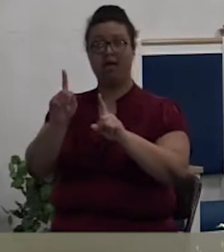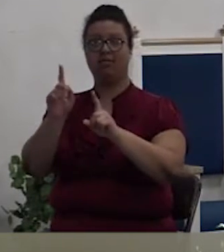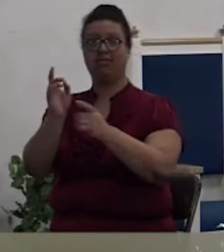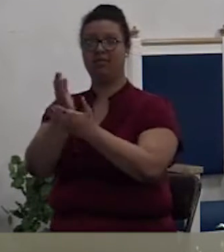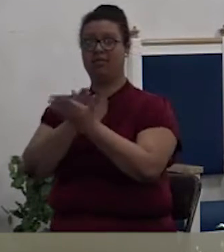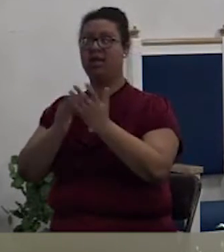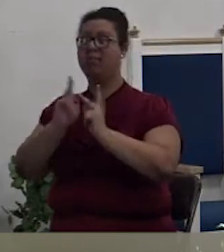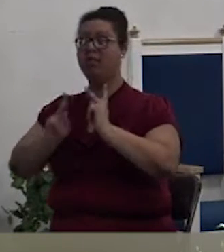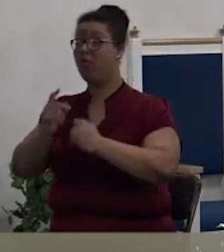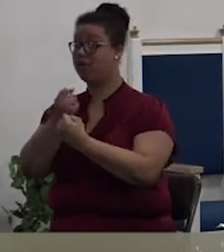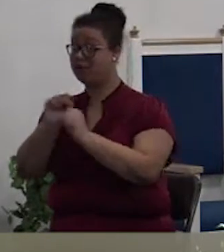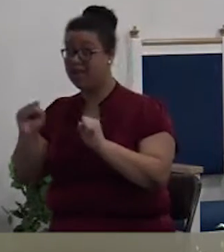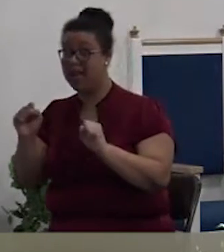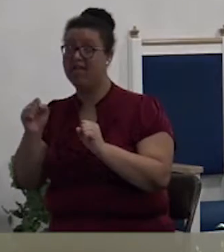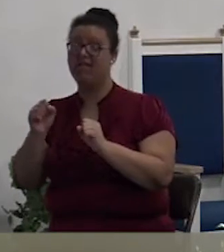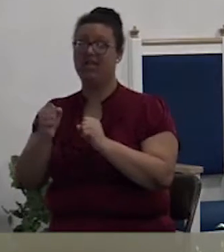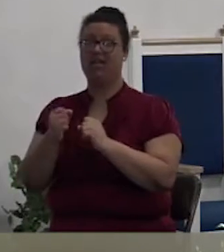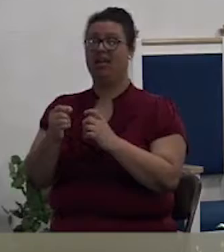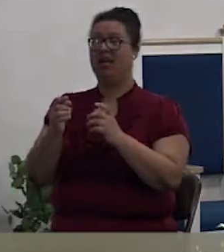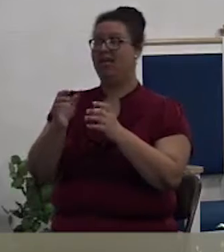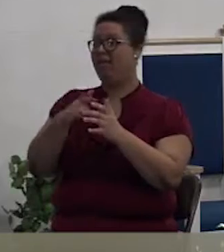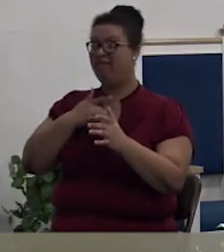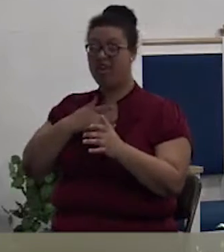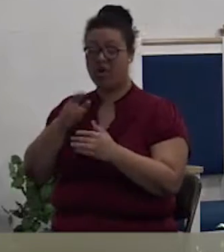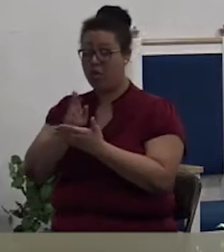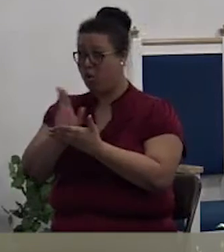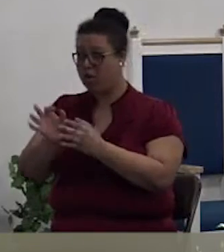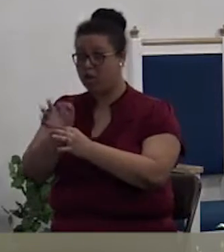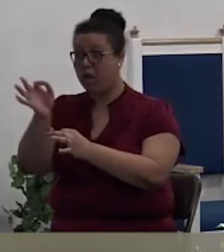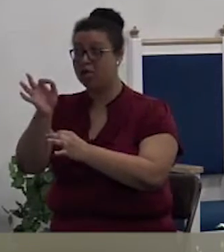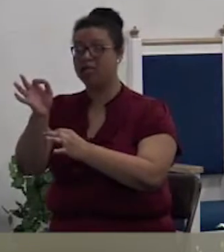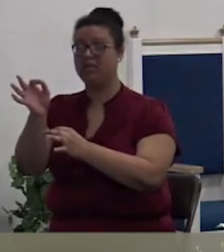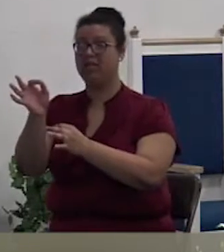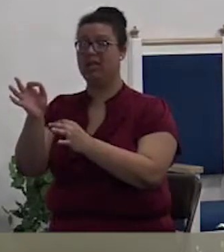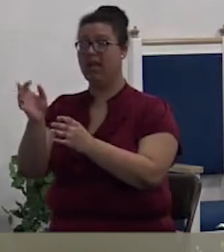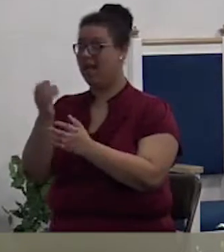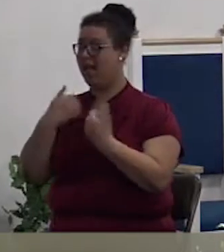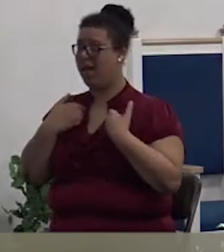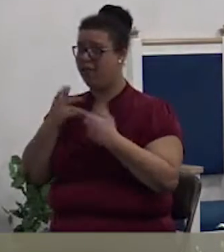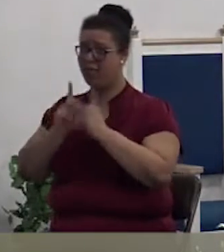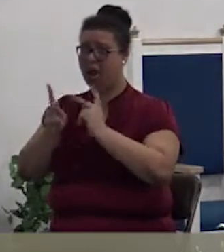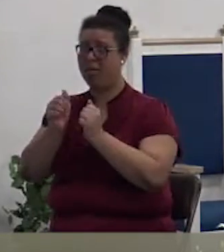are sanctified and filled with the Holy Ghost, got a problem with other folks that's living right.